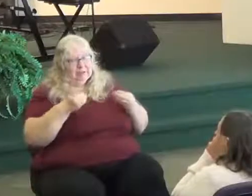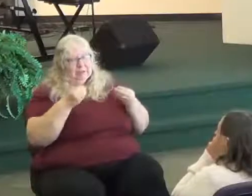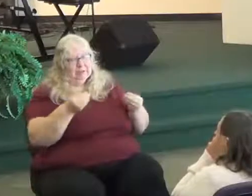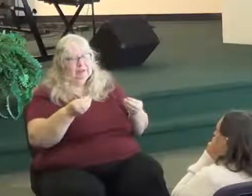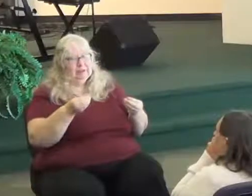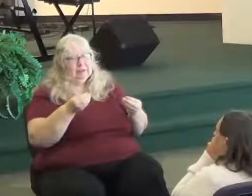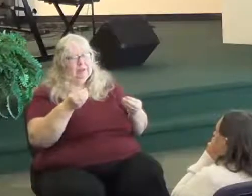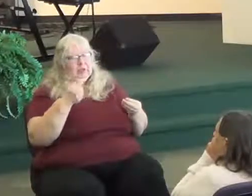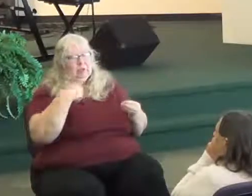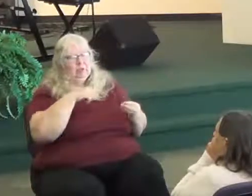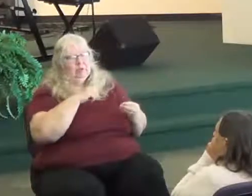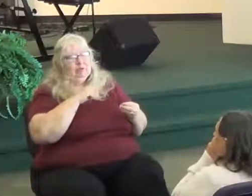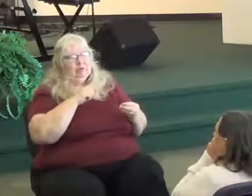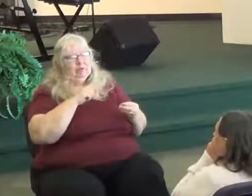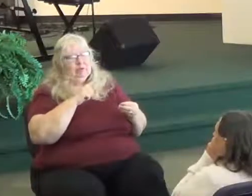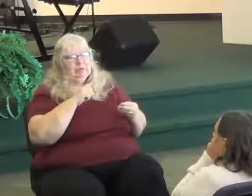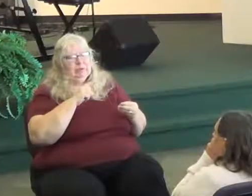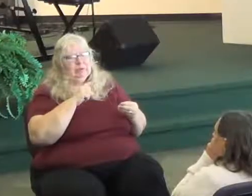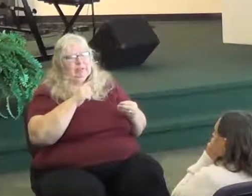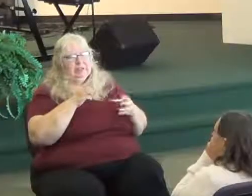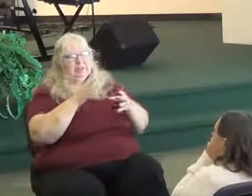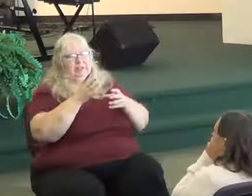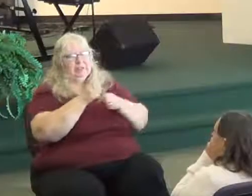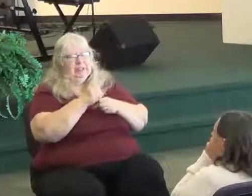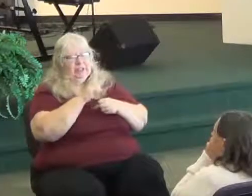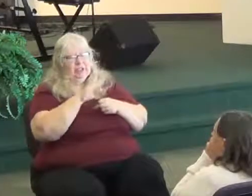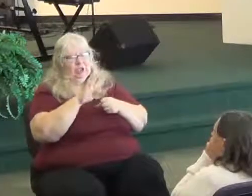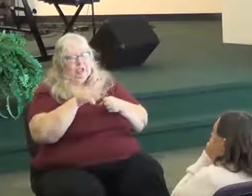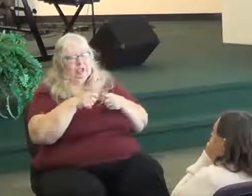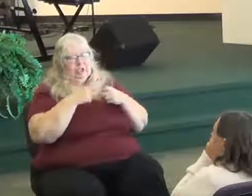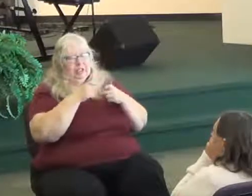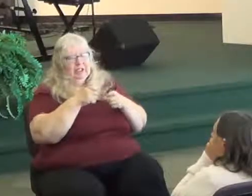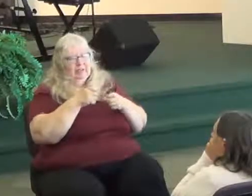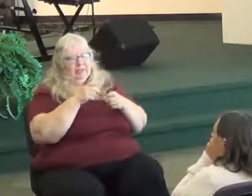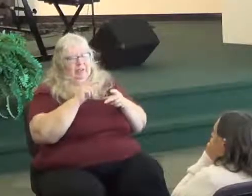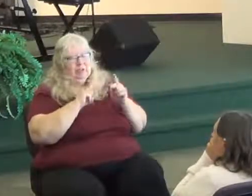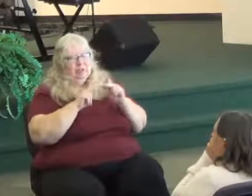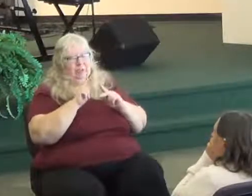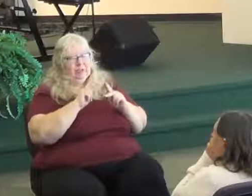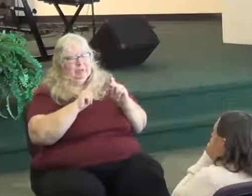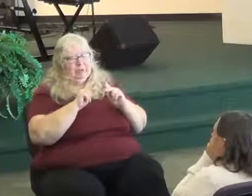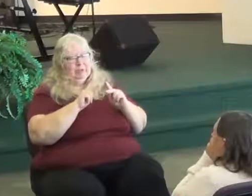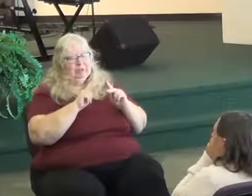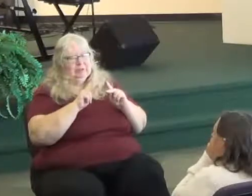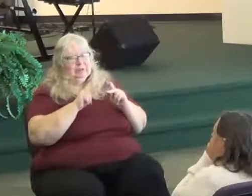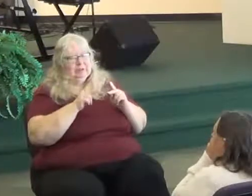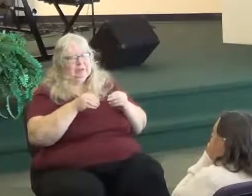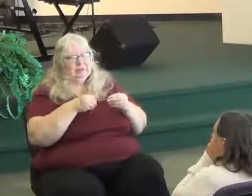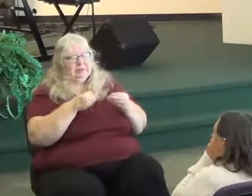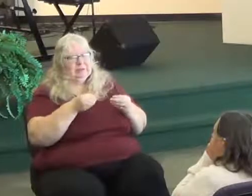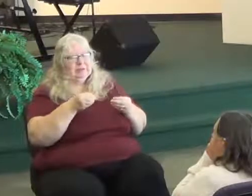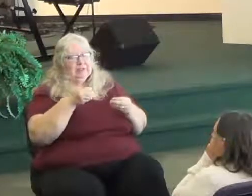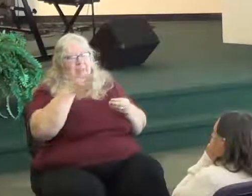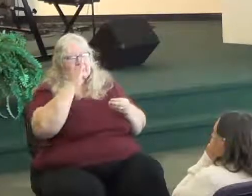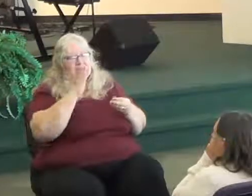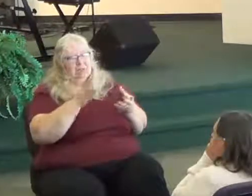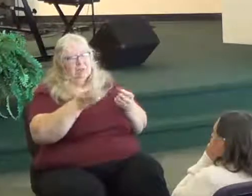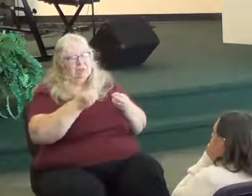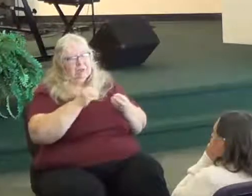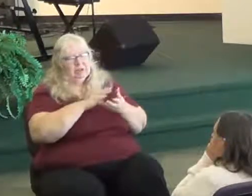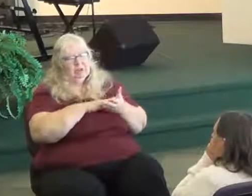to those who need them, they will thank God. See, God wants, He just wants the glory and the honor. That's all He's asking